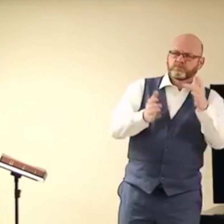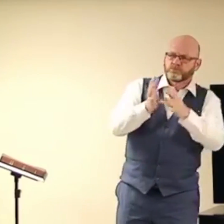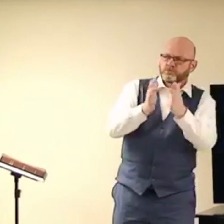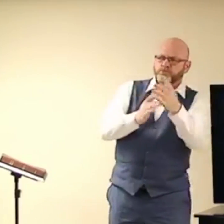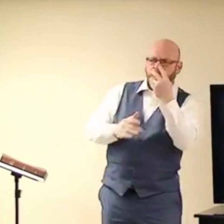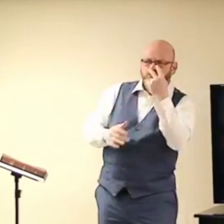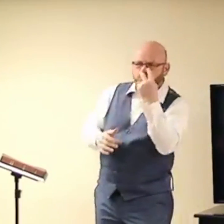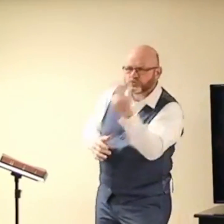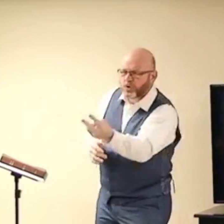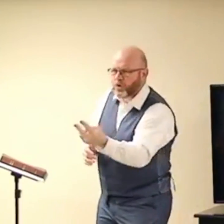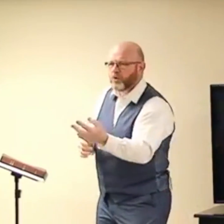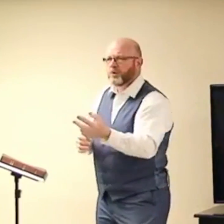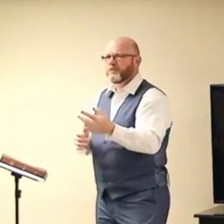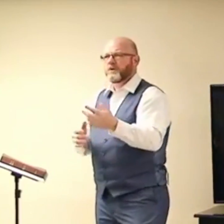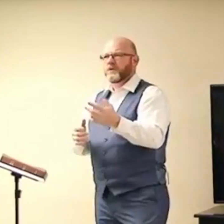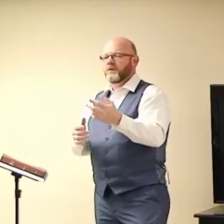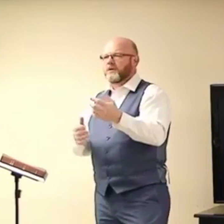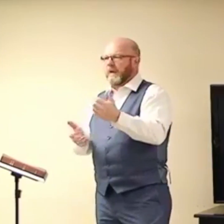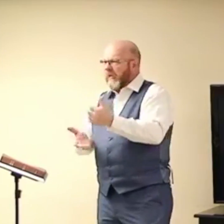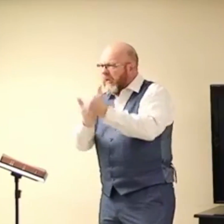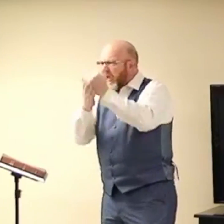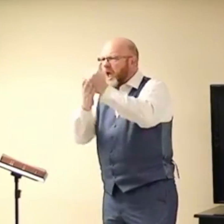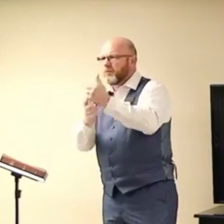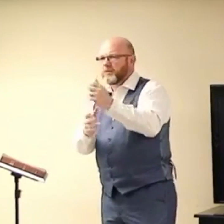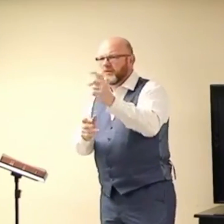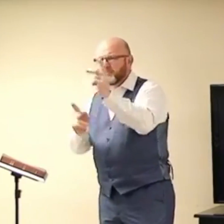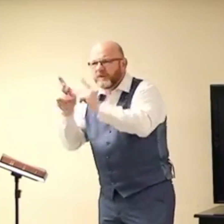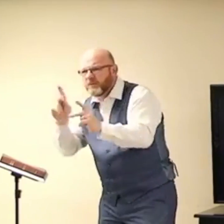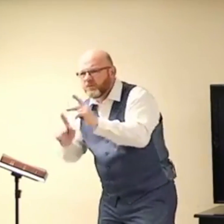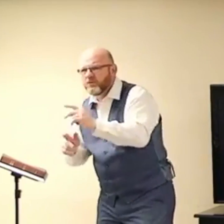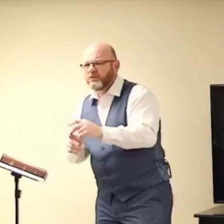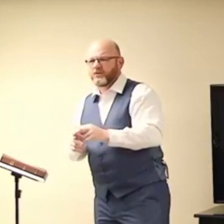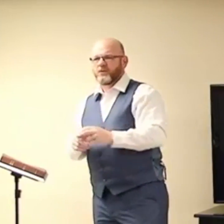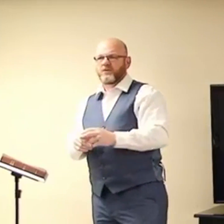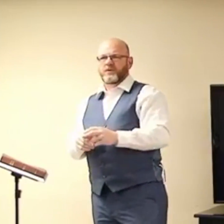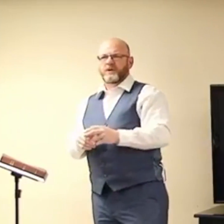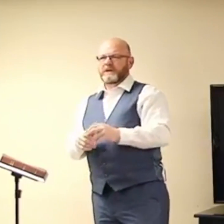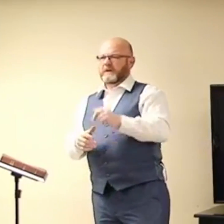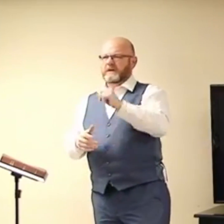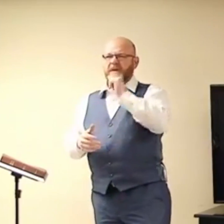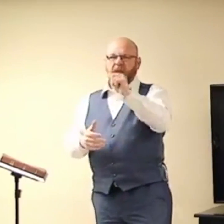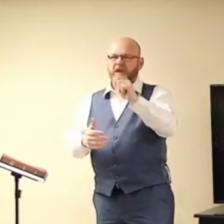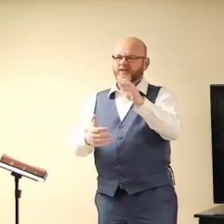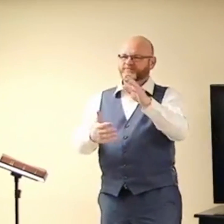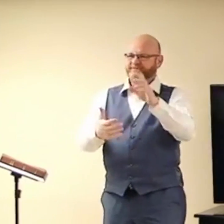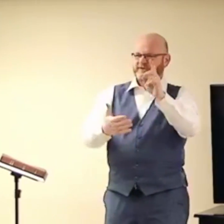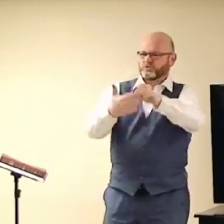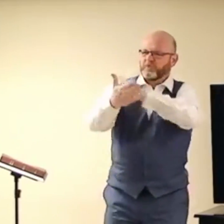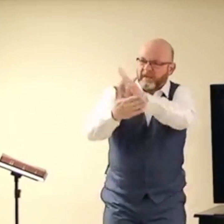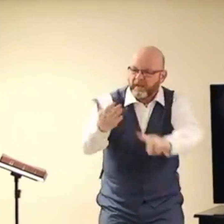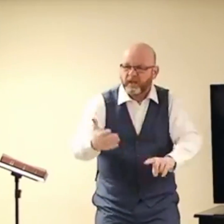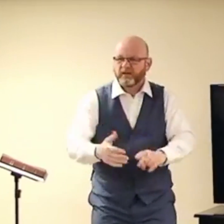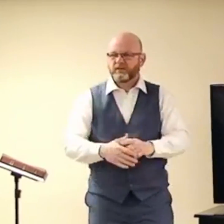him living the gospel, to see him healing sick people, to see